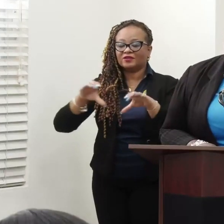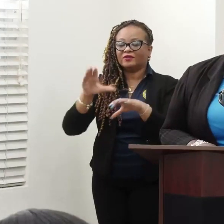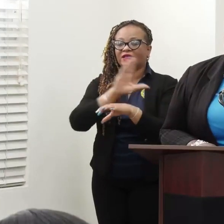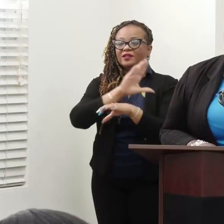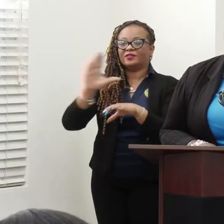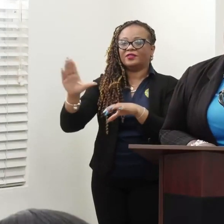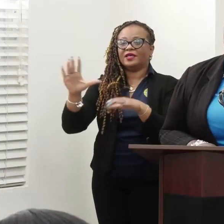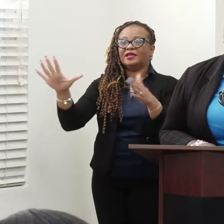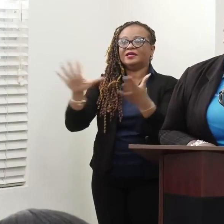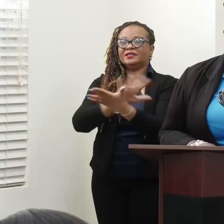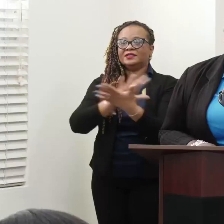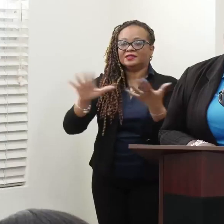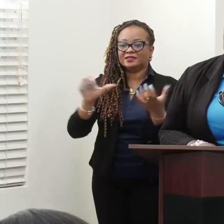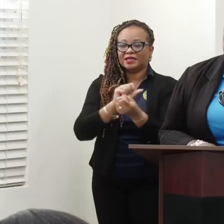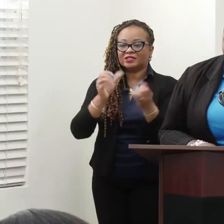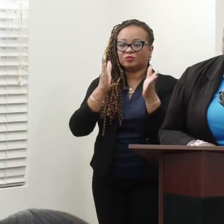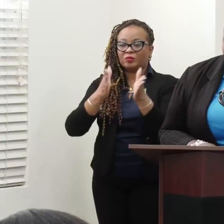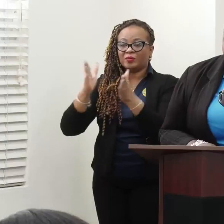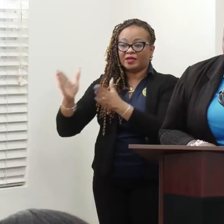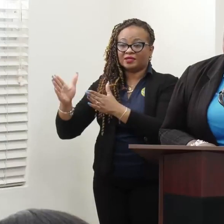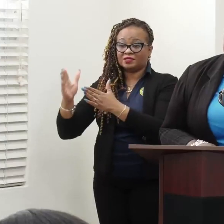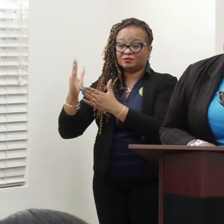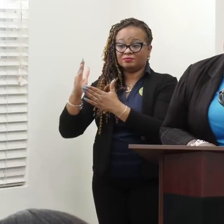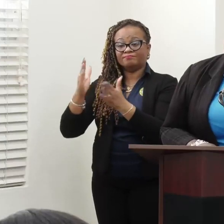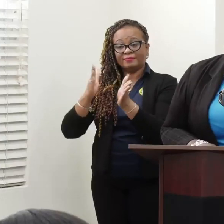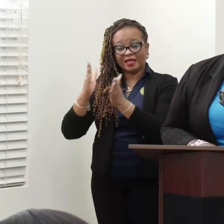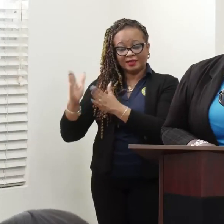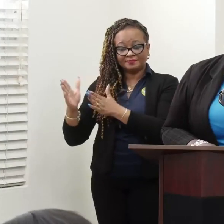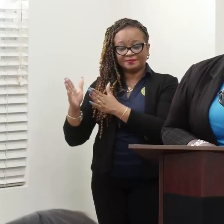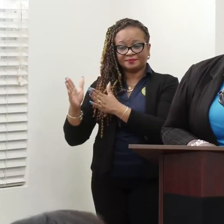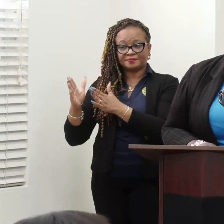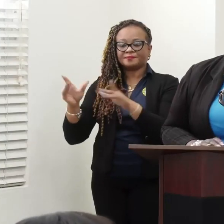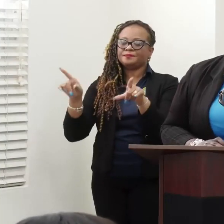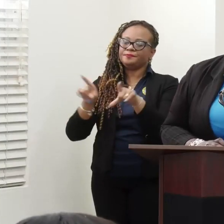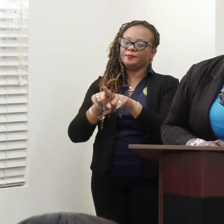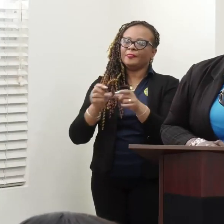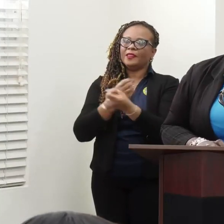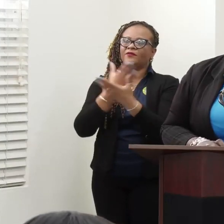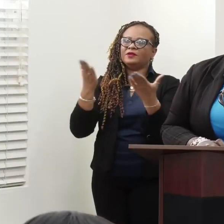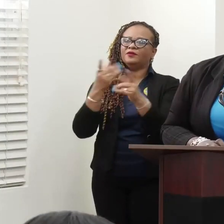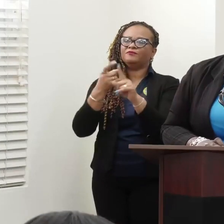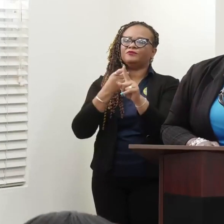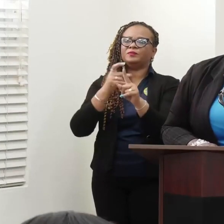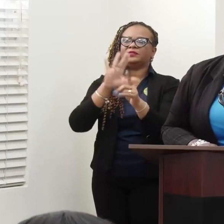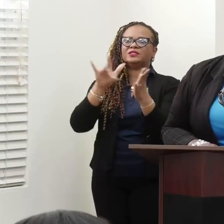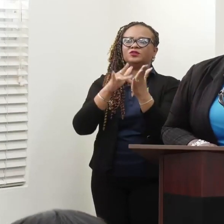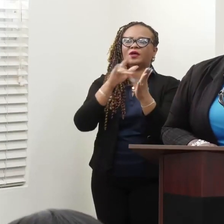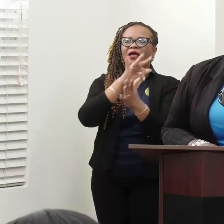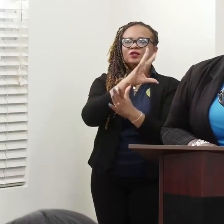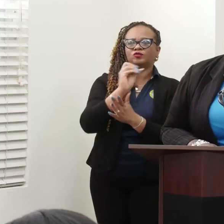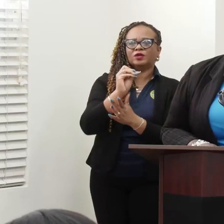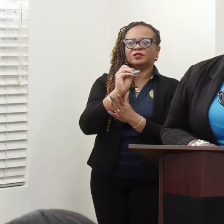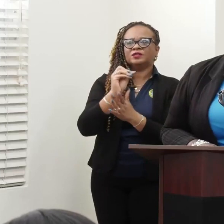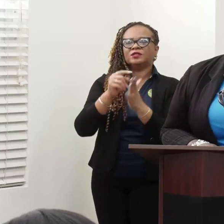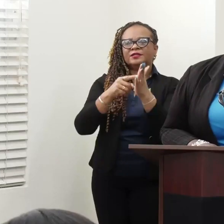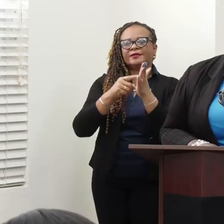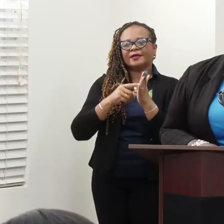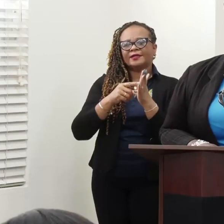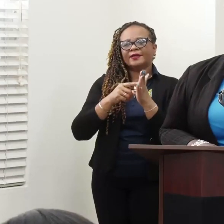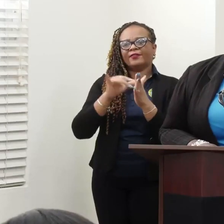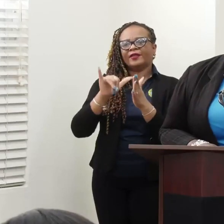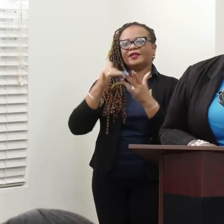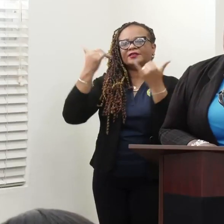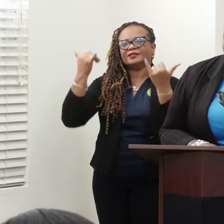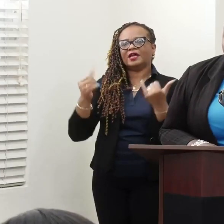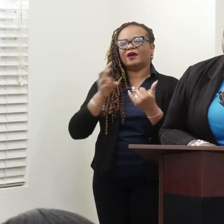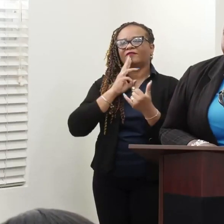their disaster hurricane preparedness plan. Additionally, information from Central Andros also indicate that there is